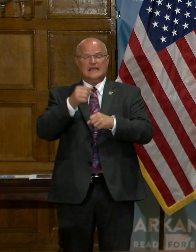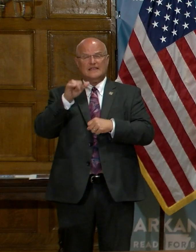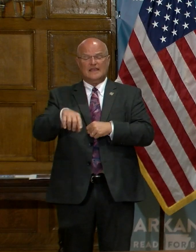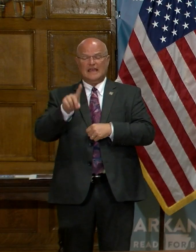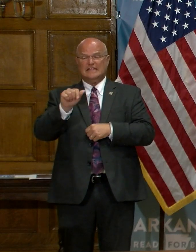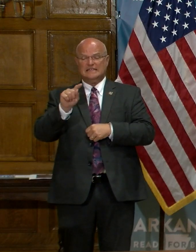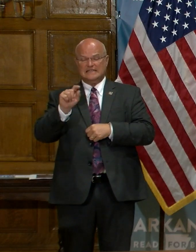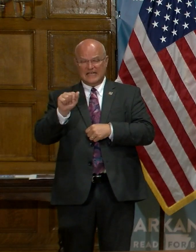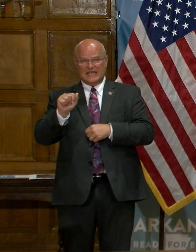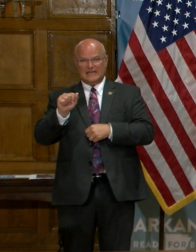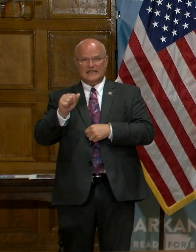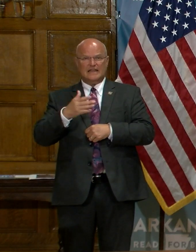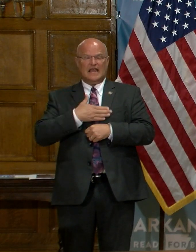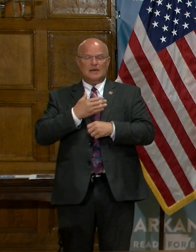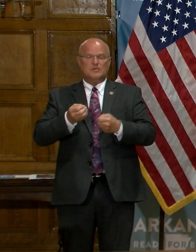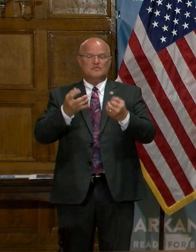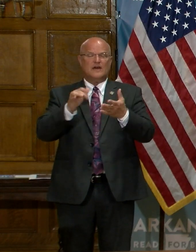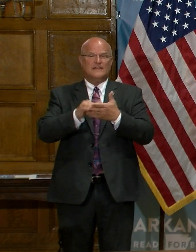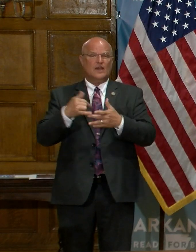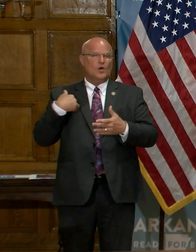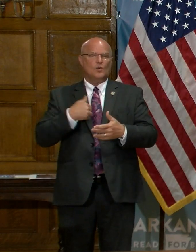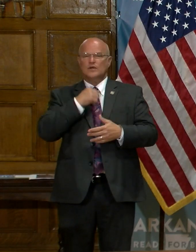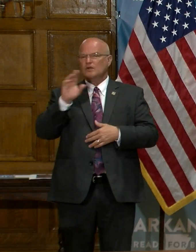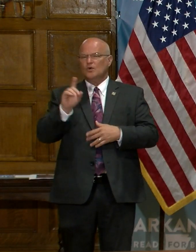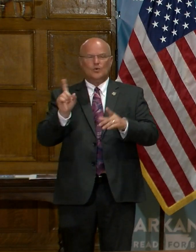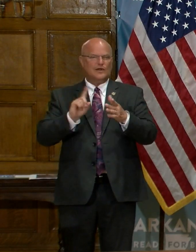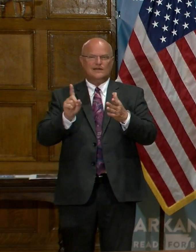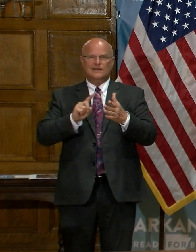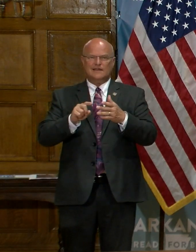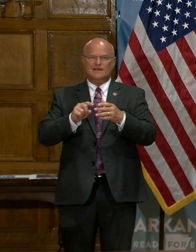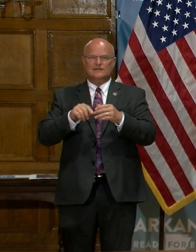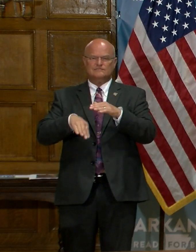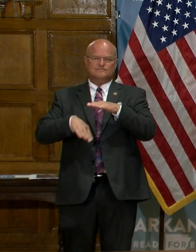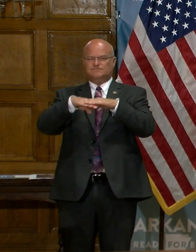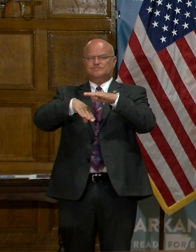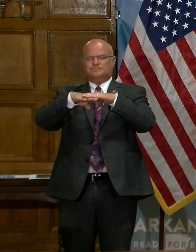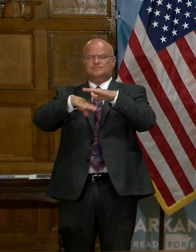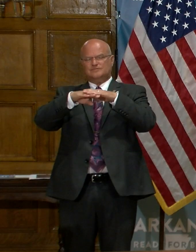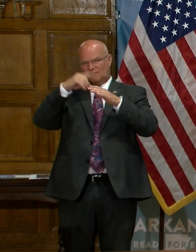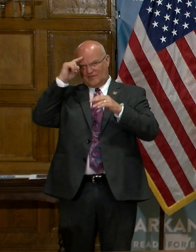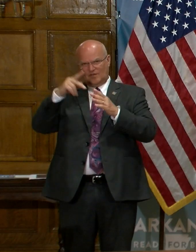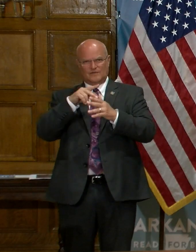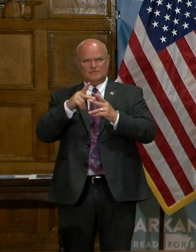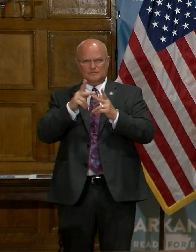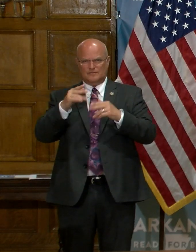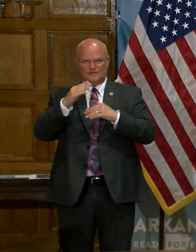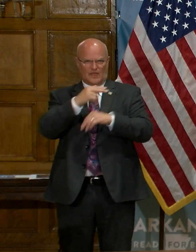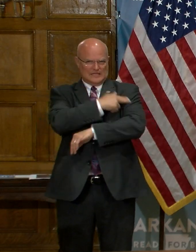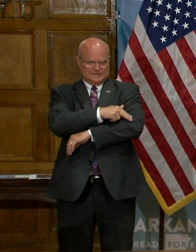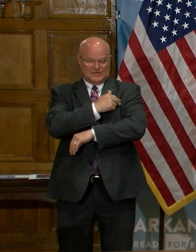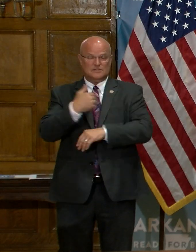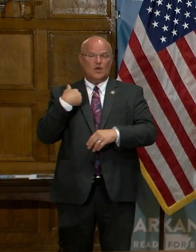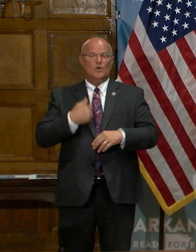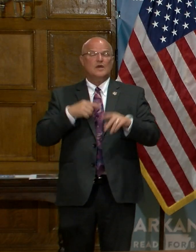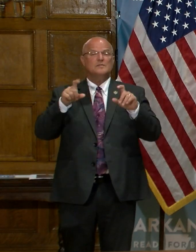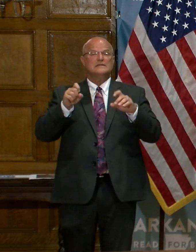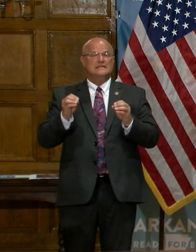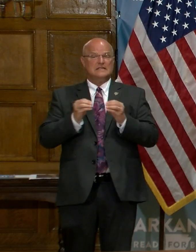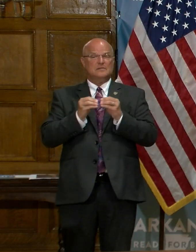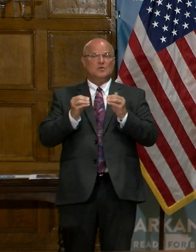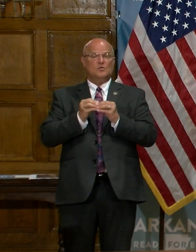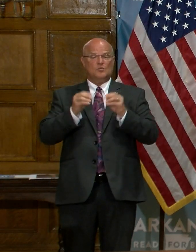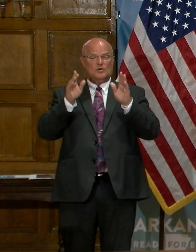are happy to provide those. We're not anywhere near the capacity for those facilities. And as we've been testing